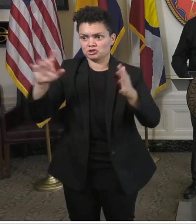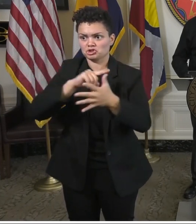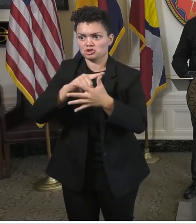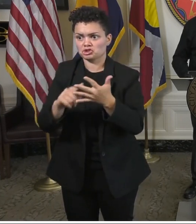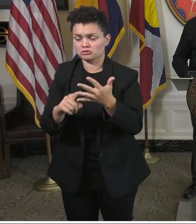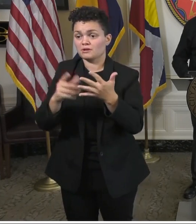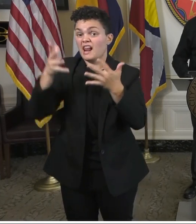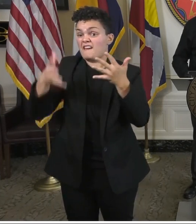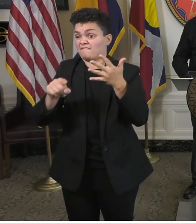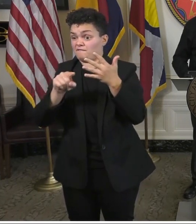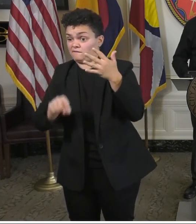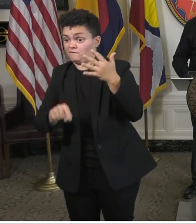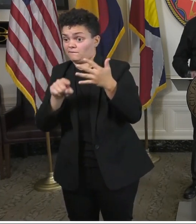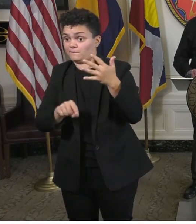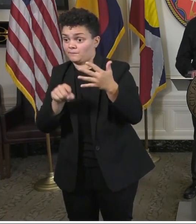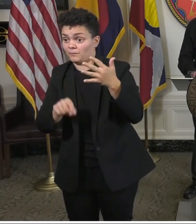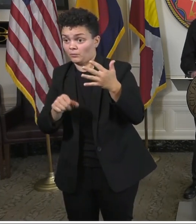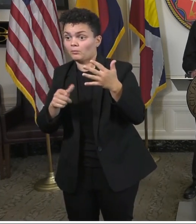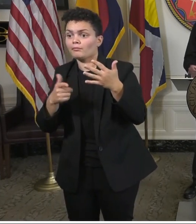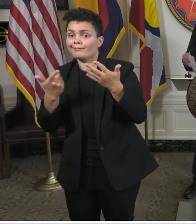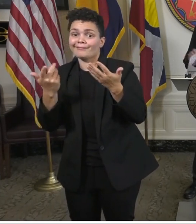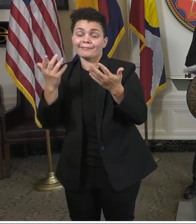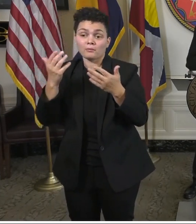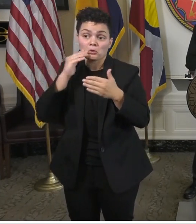ongoing throughout the duration of COVID.